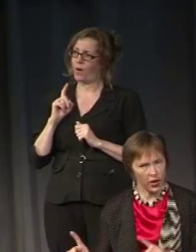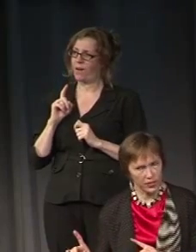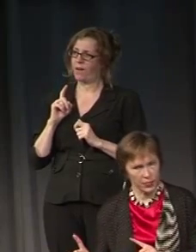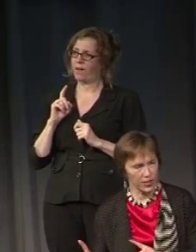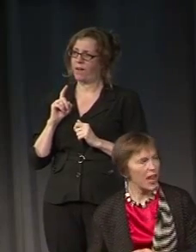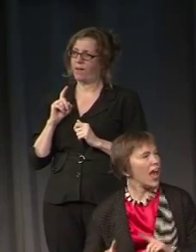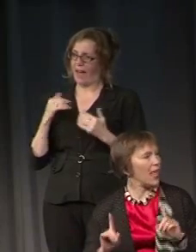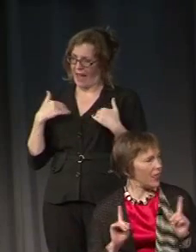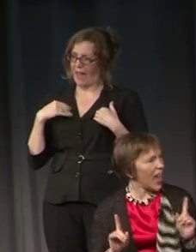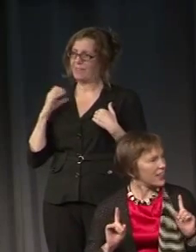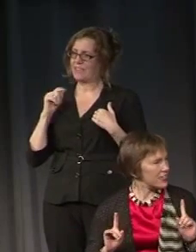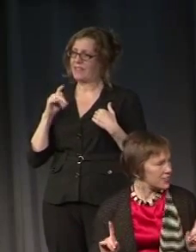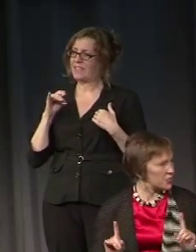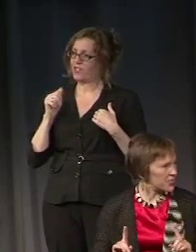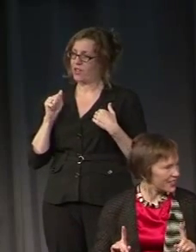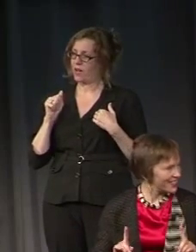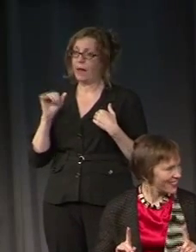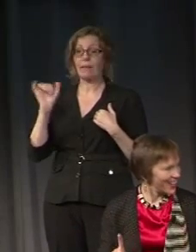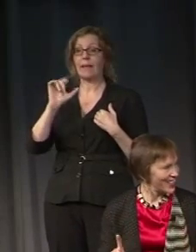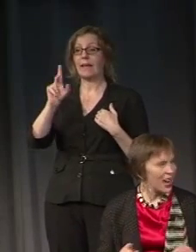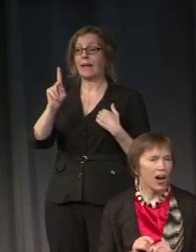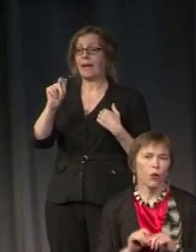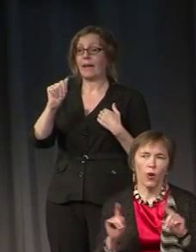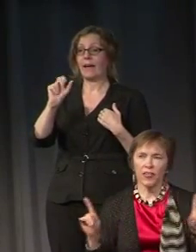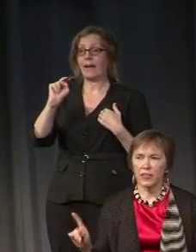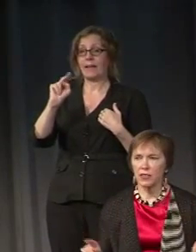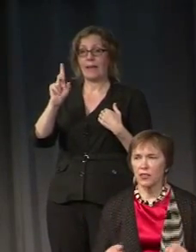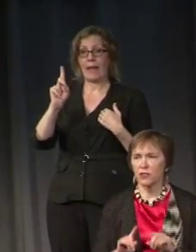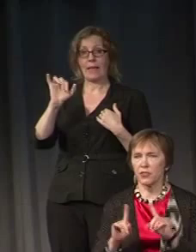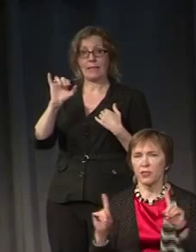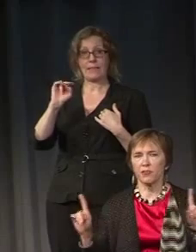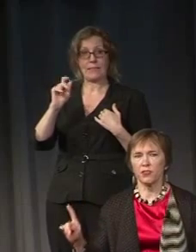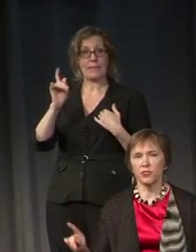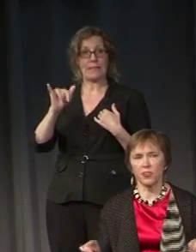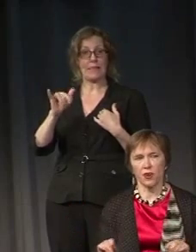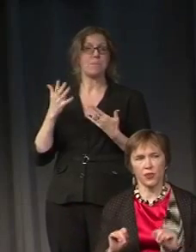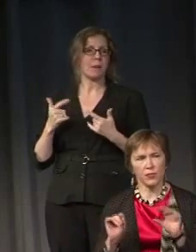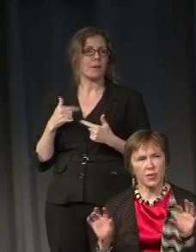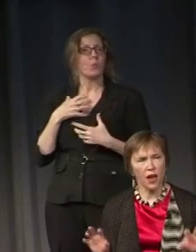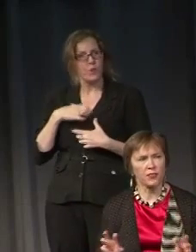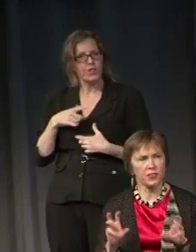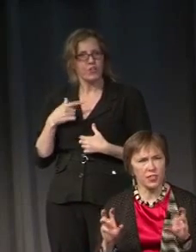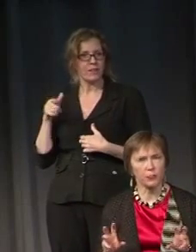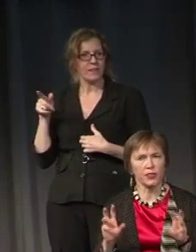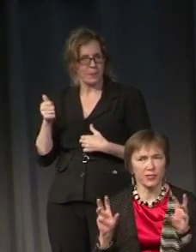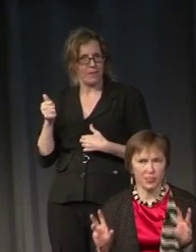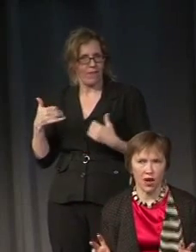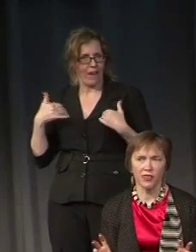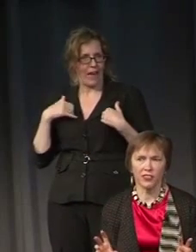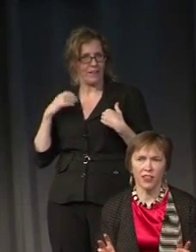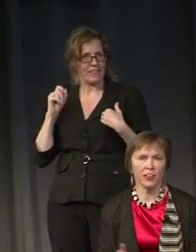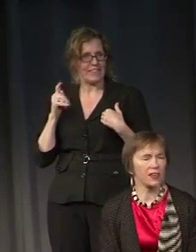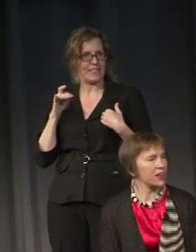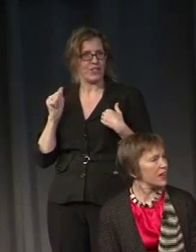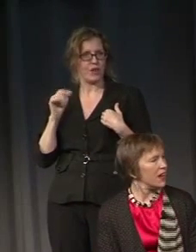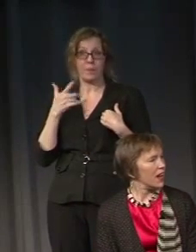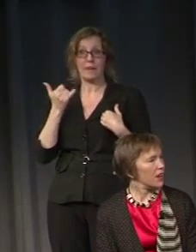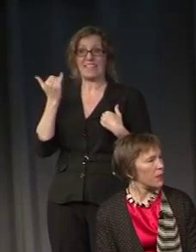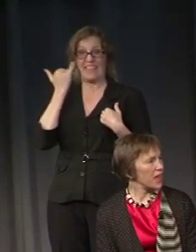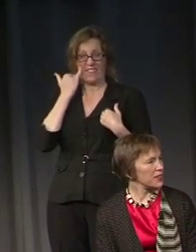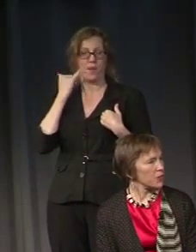deeply wanted to be. And that is interesting, right? When these sensory confusions are themselves deeply desired, I